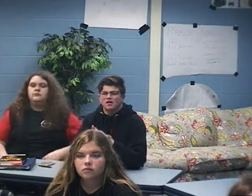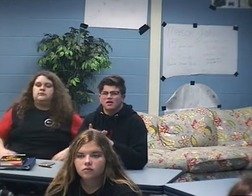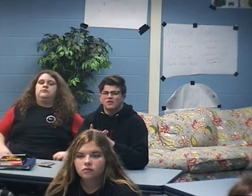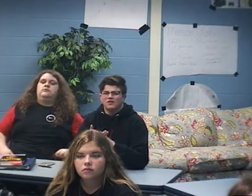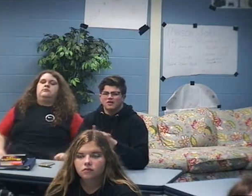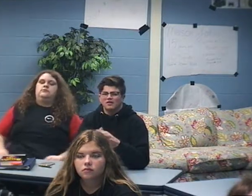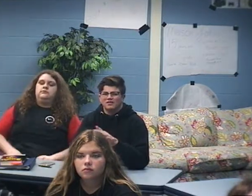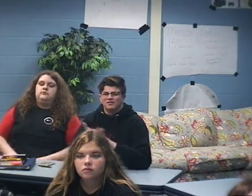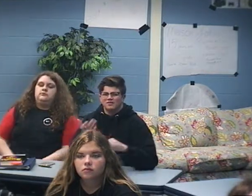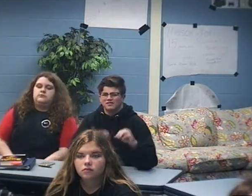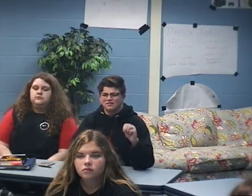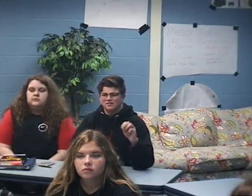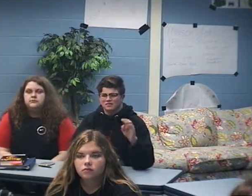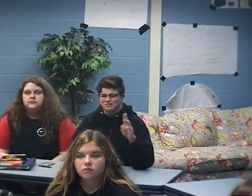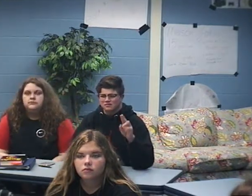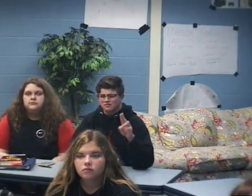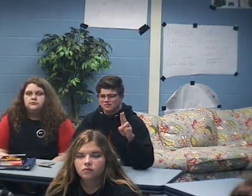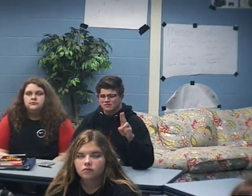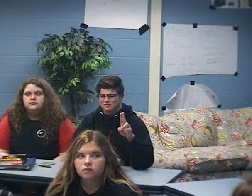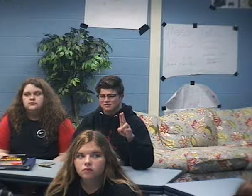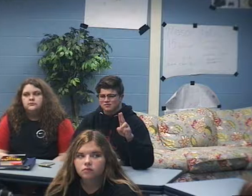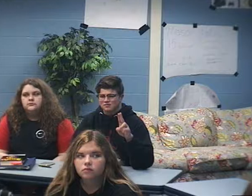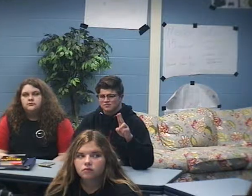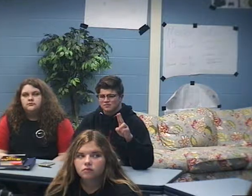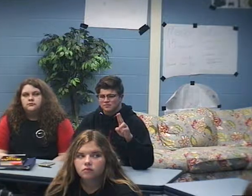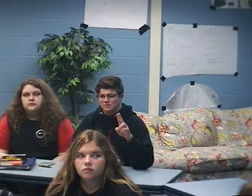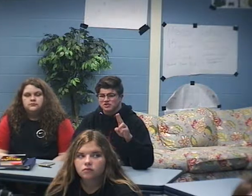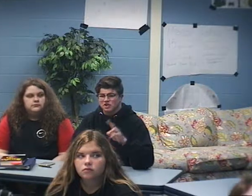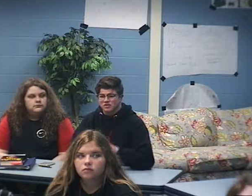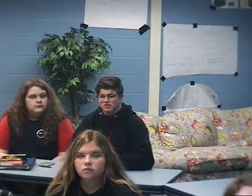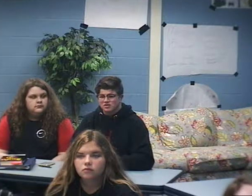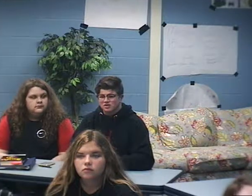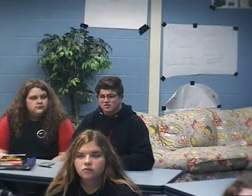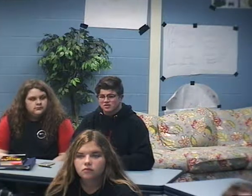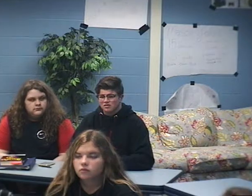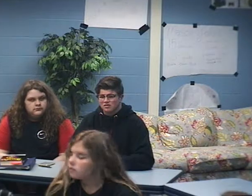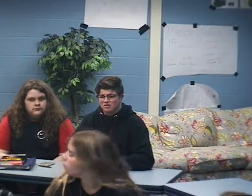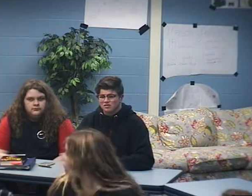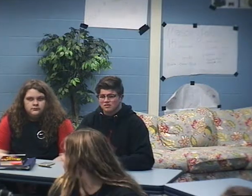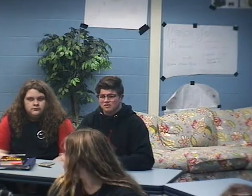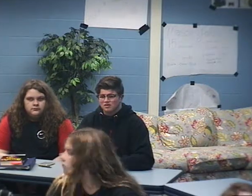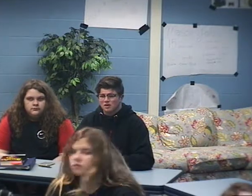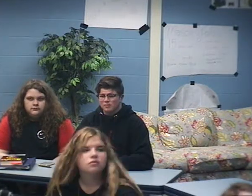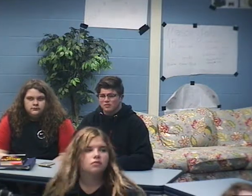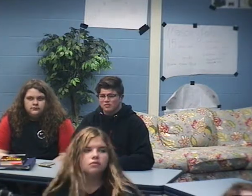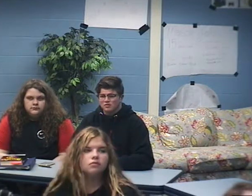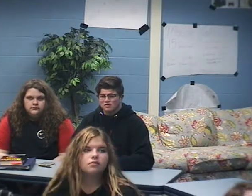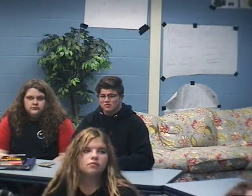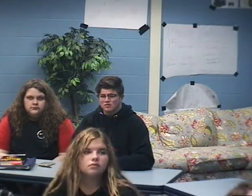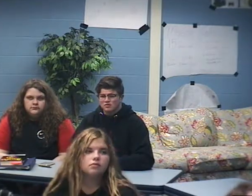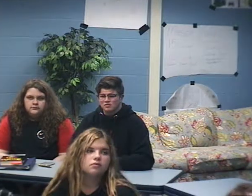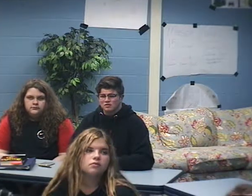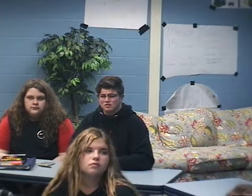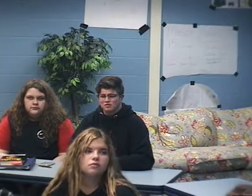Oh yeah. It's Christian school. Michigan University. Yeah, I'm a